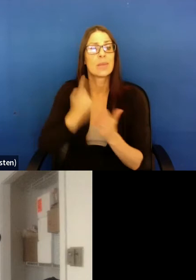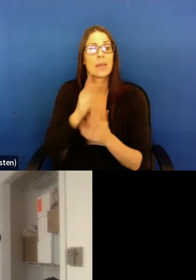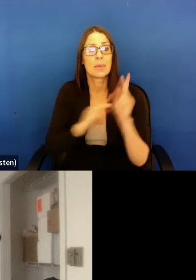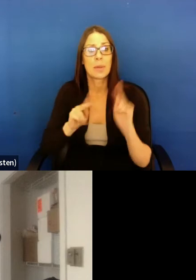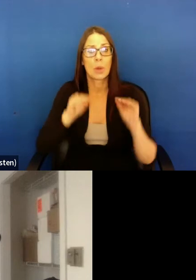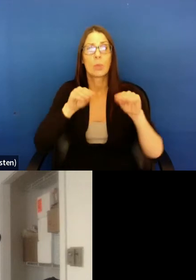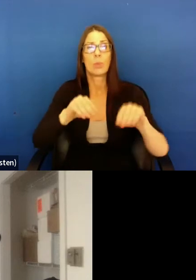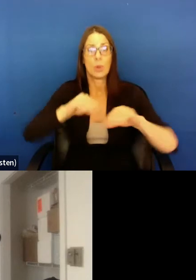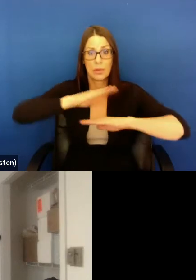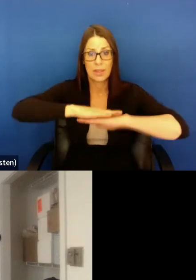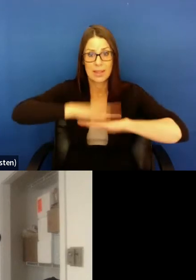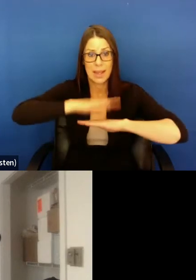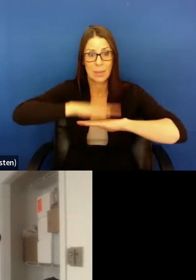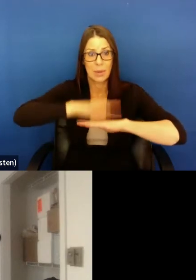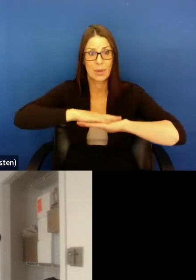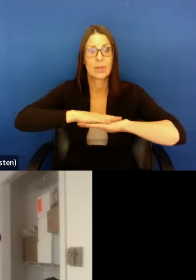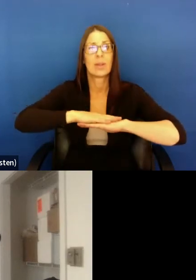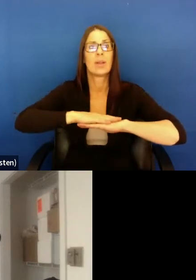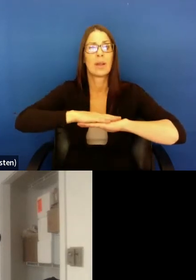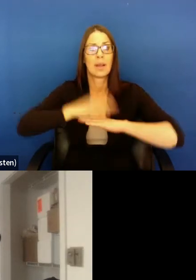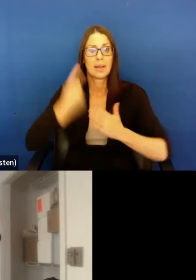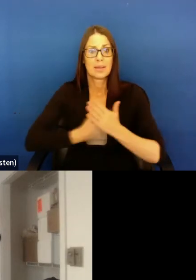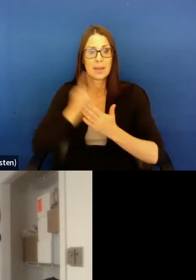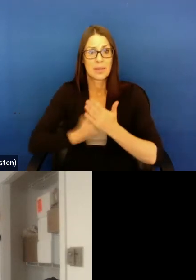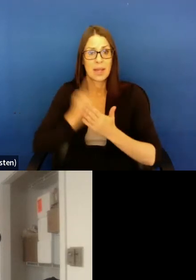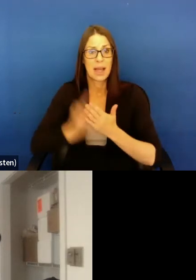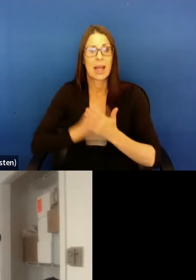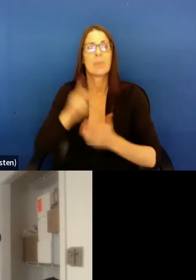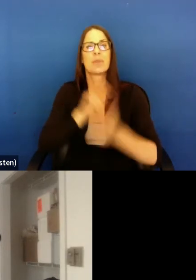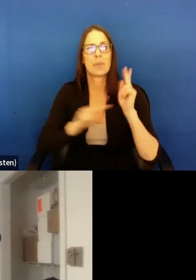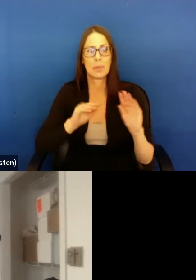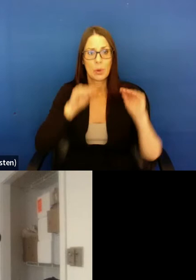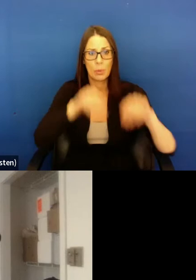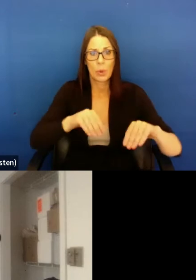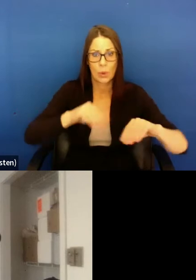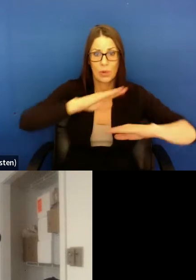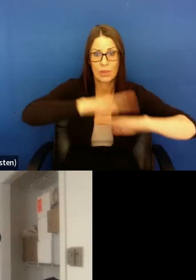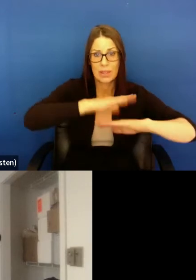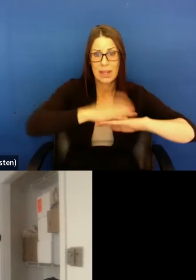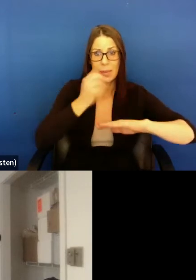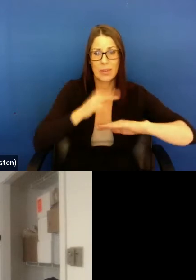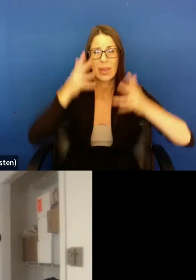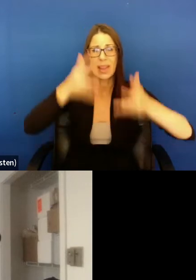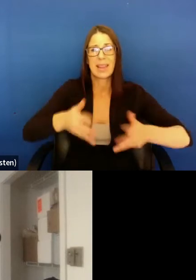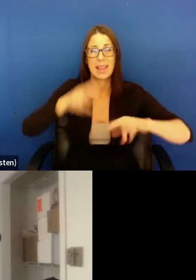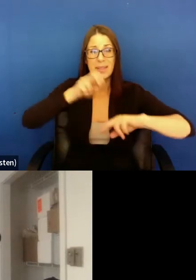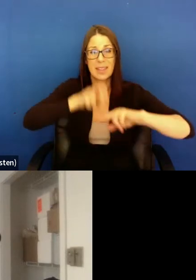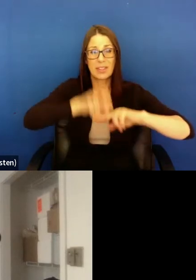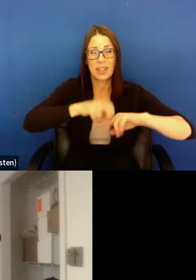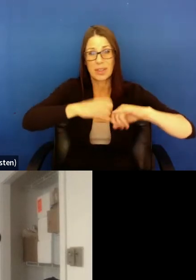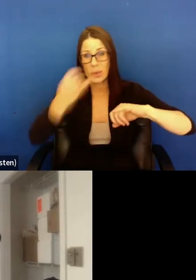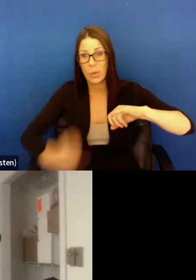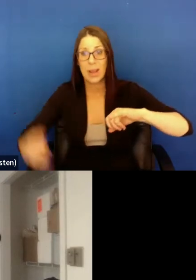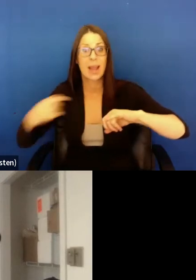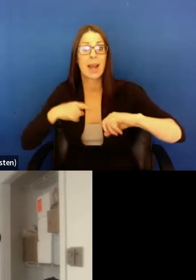me and like tried to move things aside, but like people have moved the tables or the leave their chairs or the wires, and I've literally walked